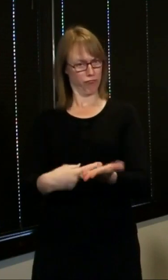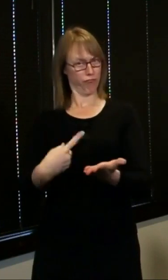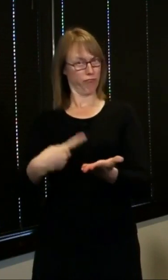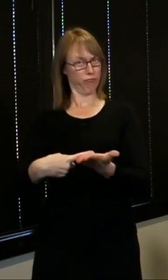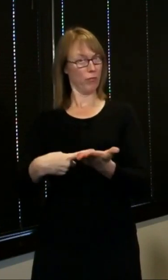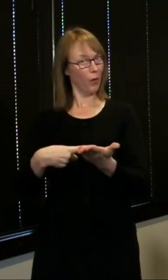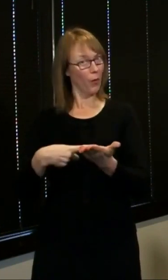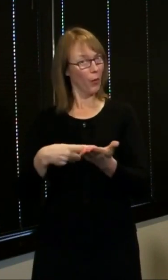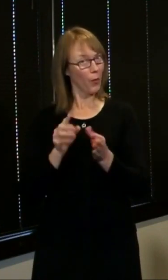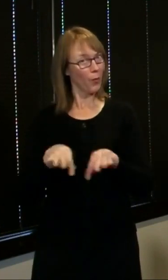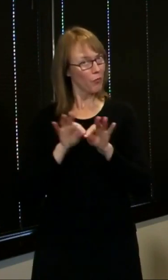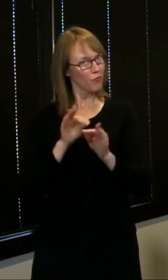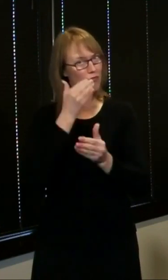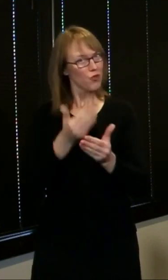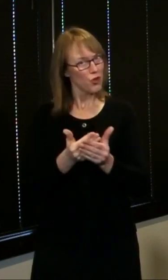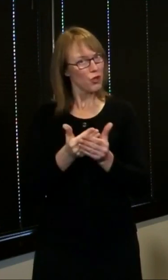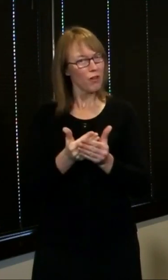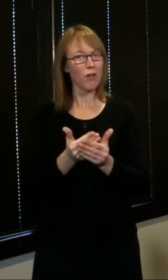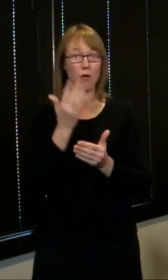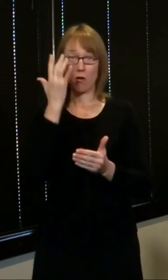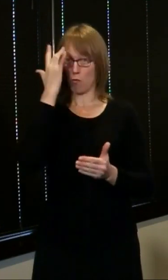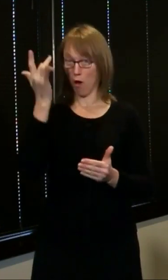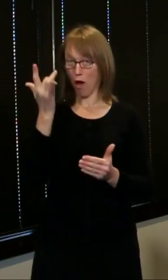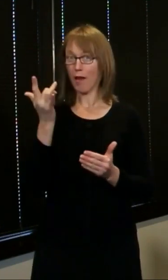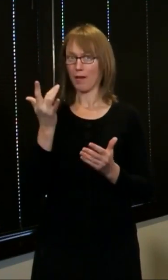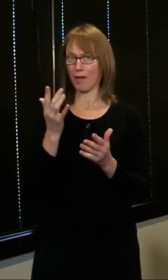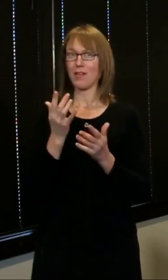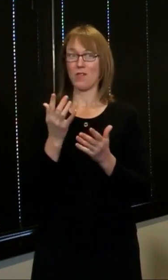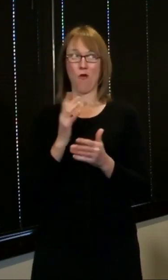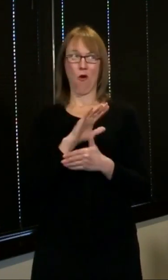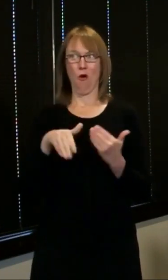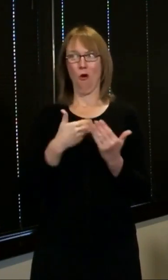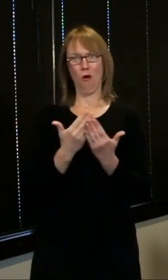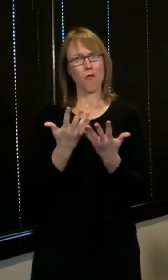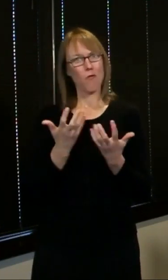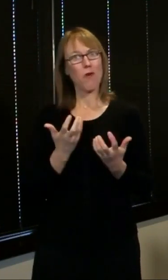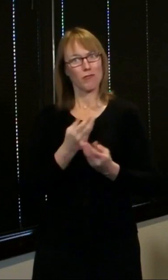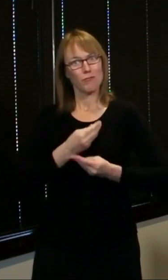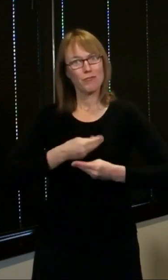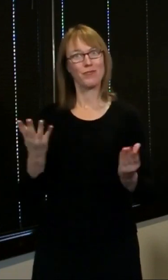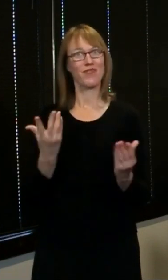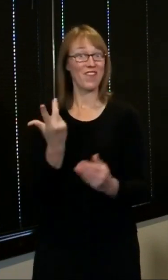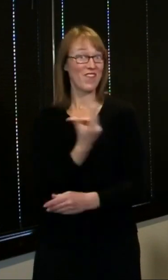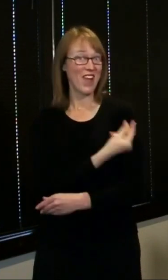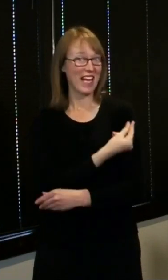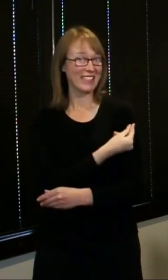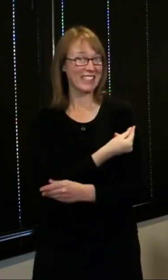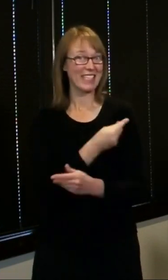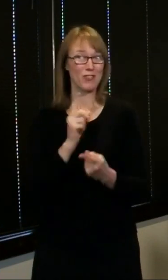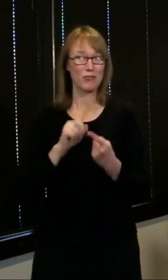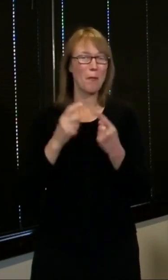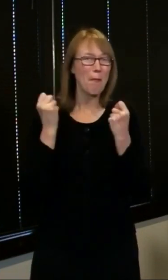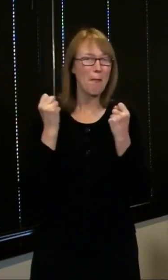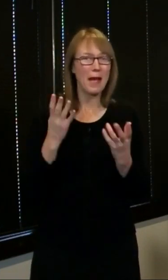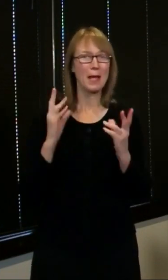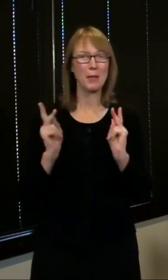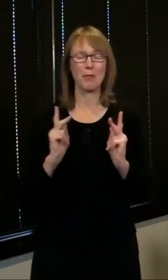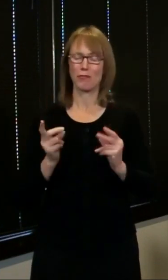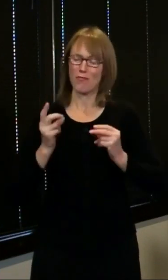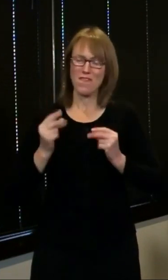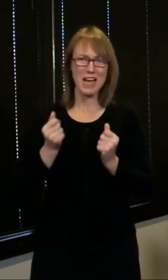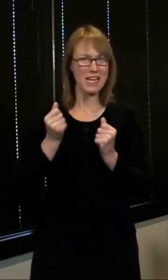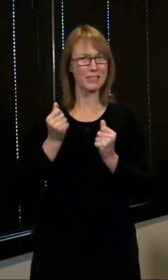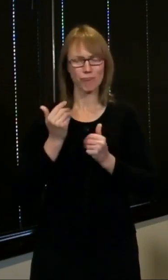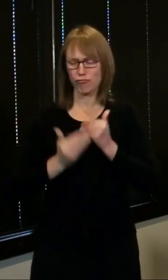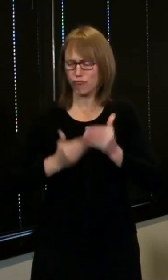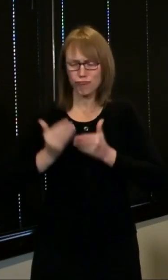because we all want to get a vaccine to as many people just as quickly as we can. And to do that, we have to get